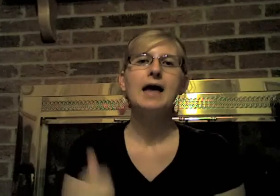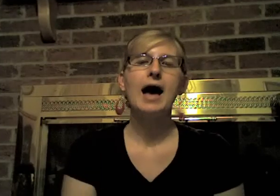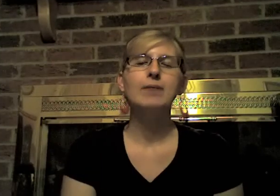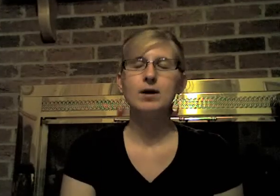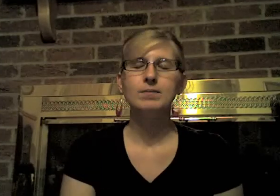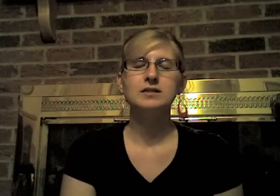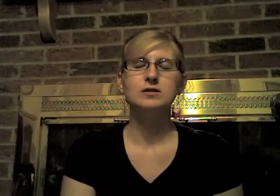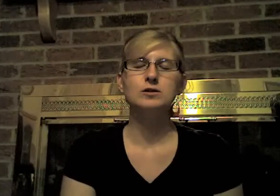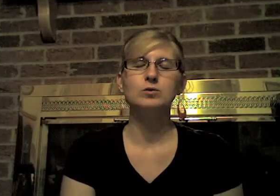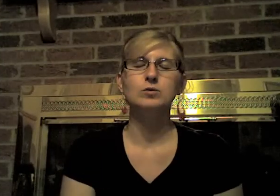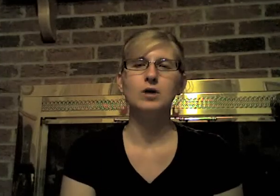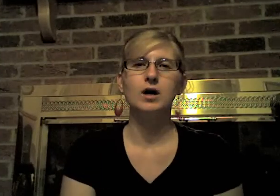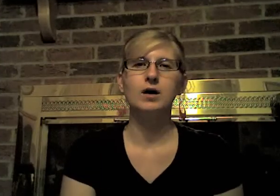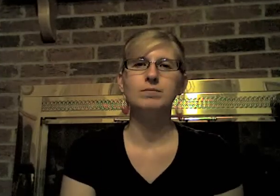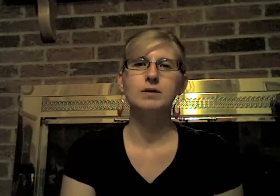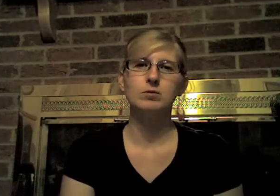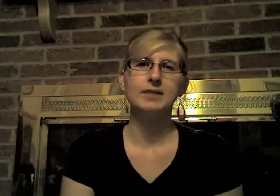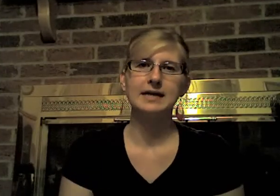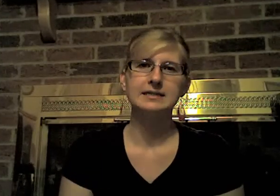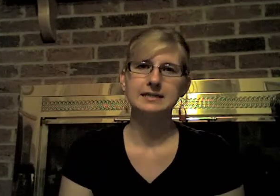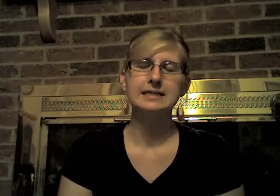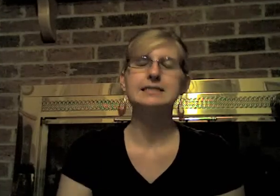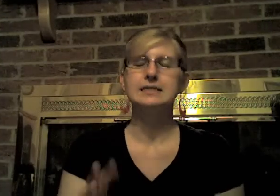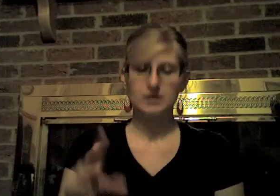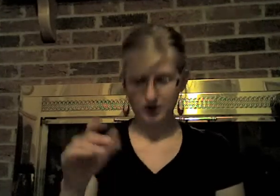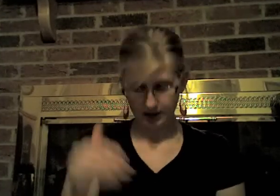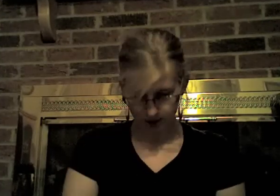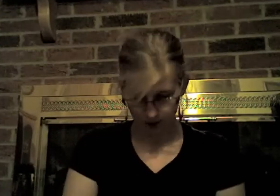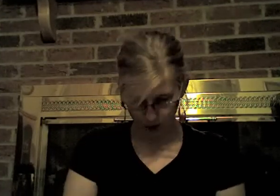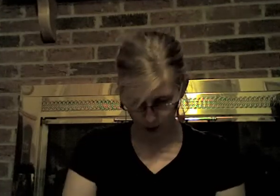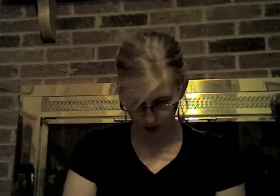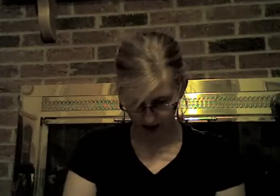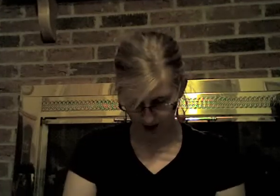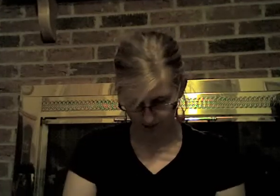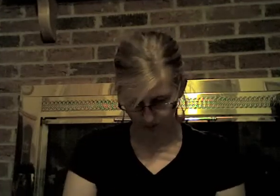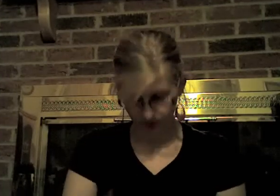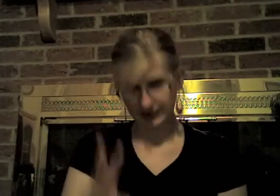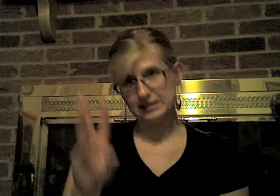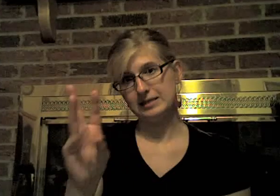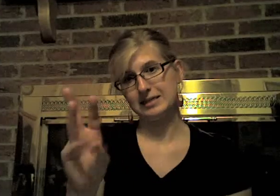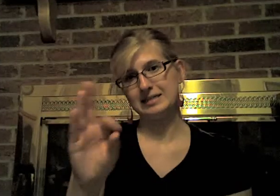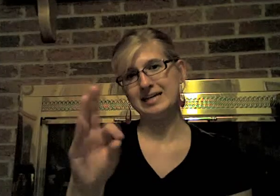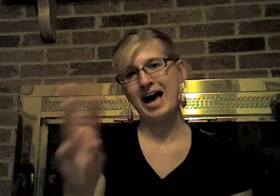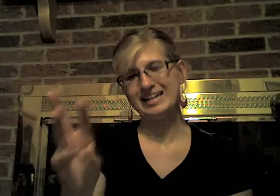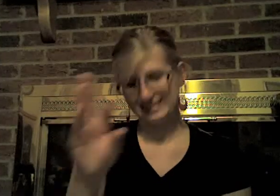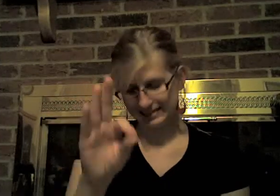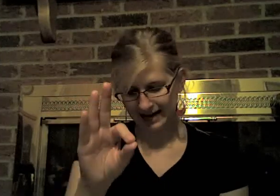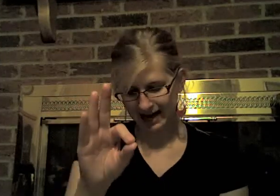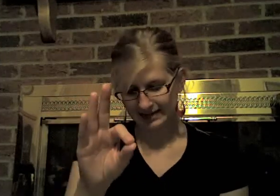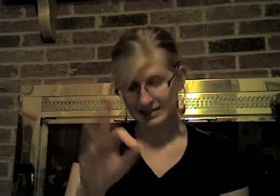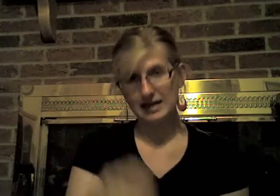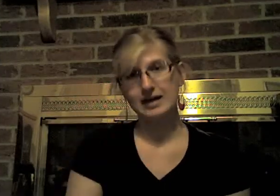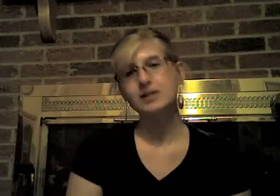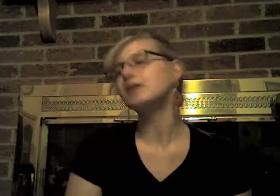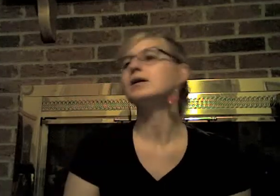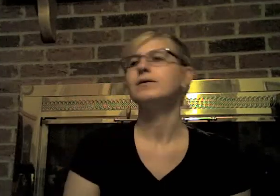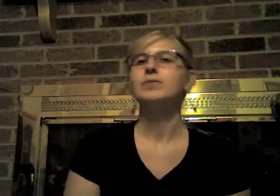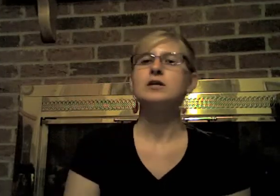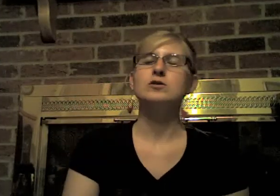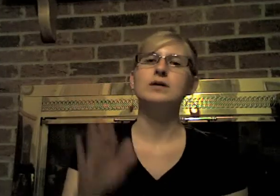I promise to number my next list. So we'll say this is 69. 69 is there. So again,